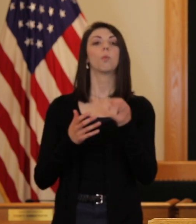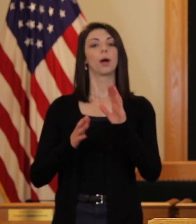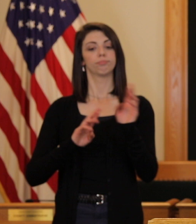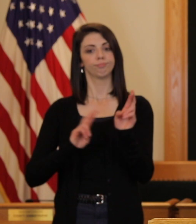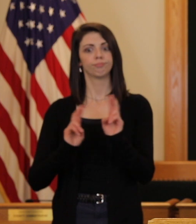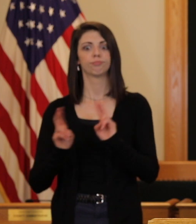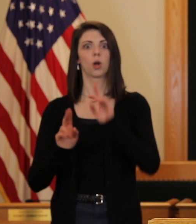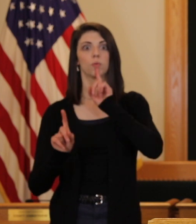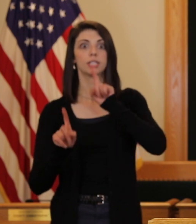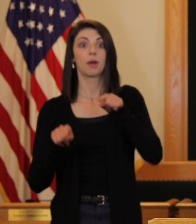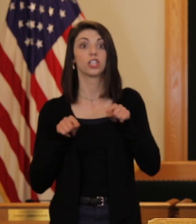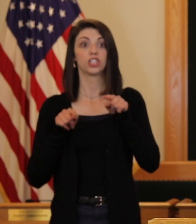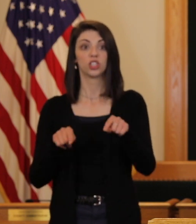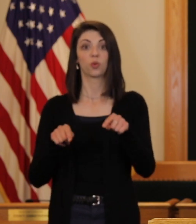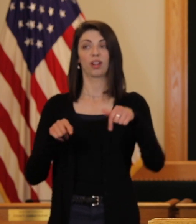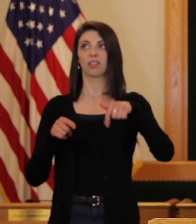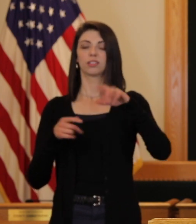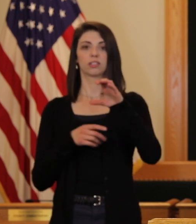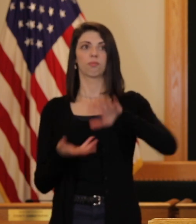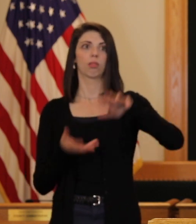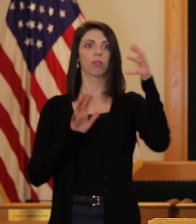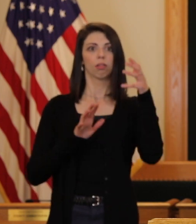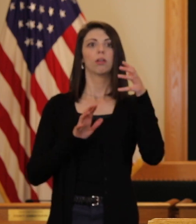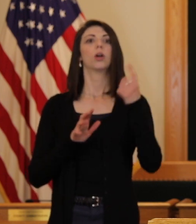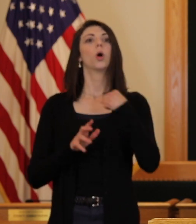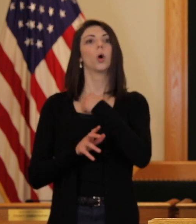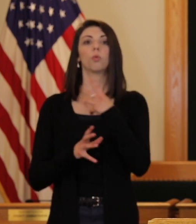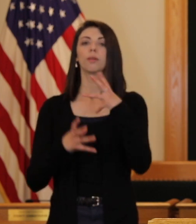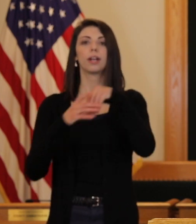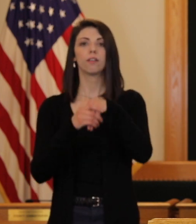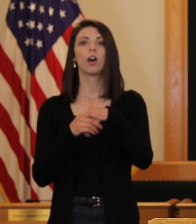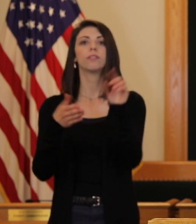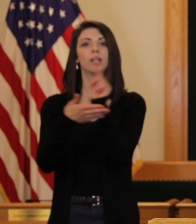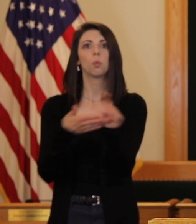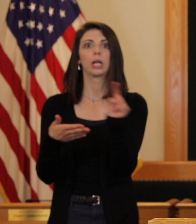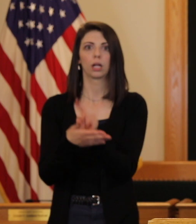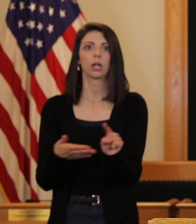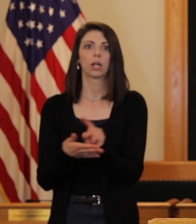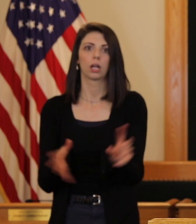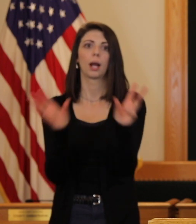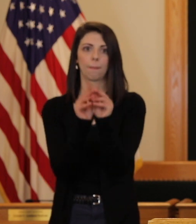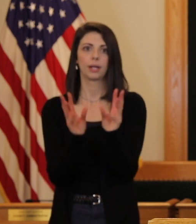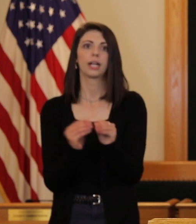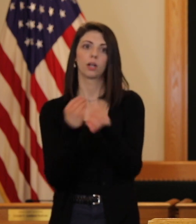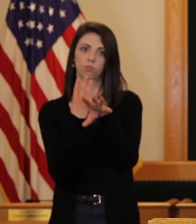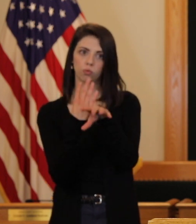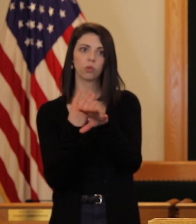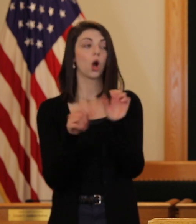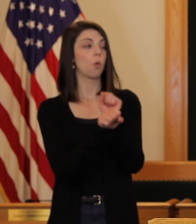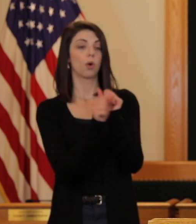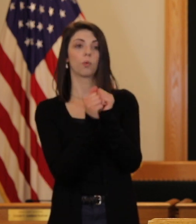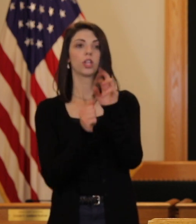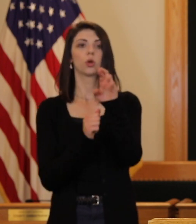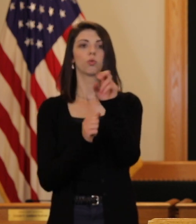respond during the pandemic, the EMS agency leadership has been participating in weekly virtual meetings. We work closely with Renee Fox, the County